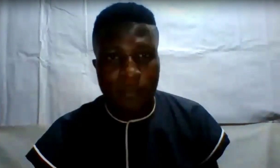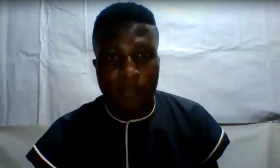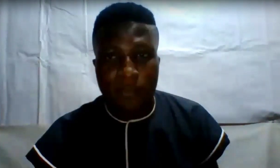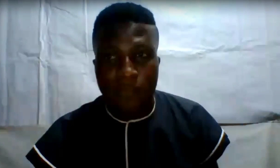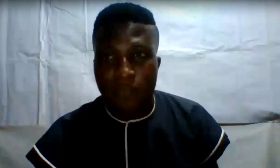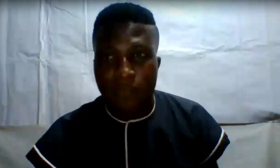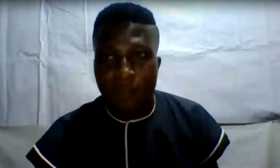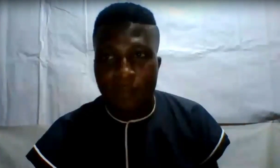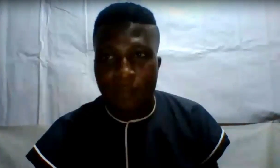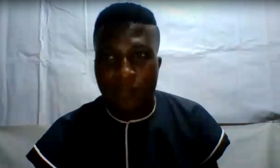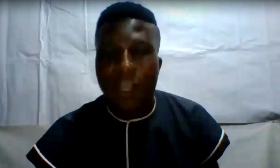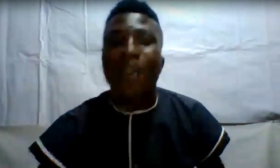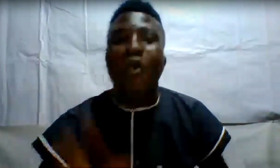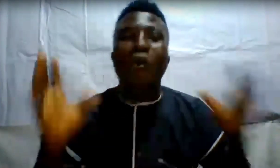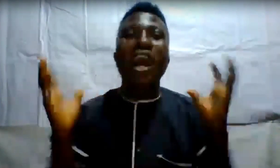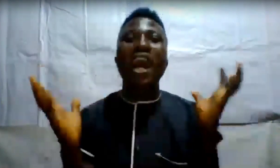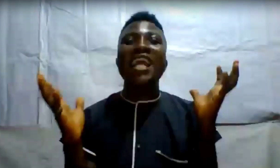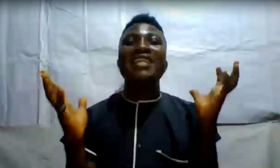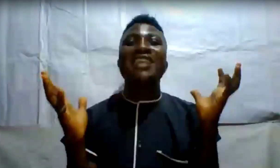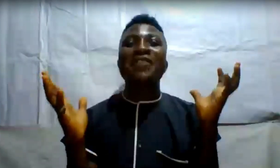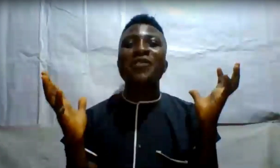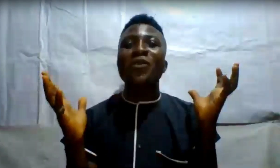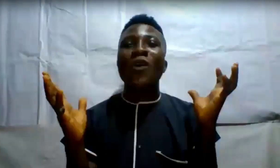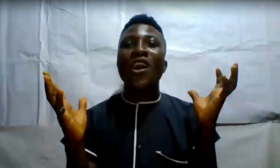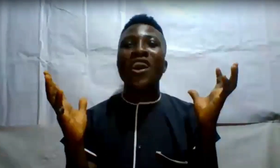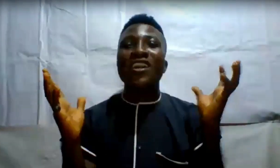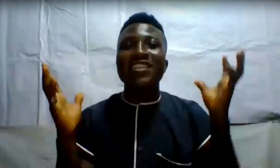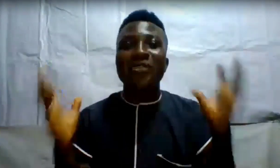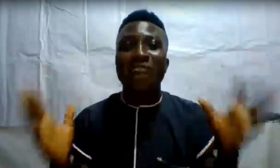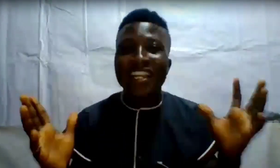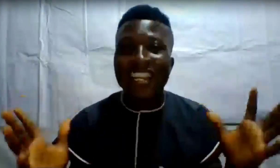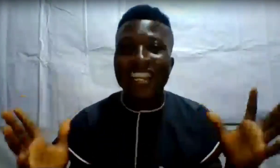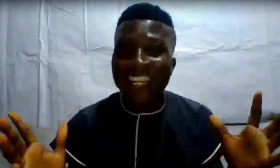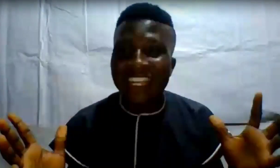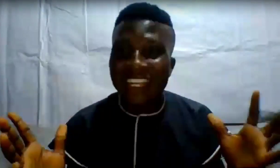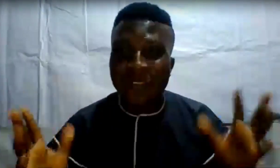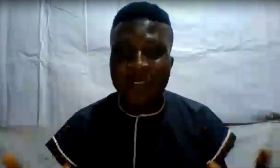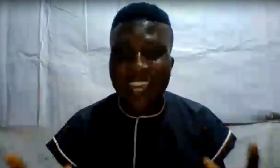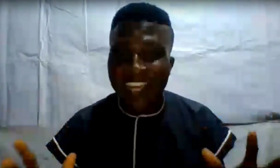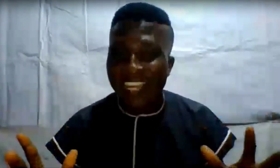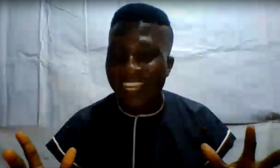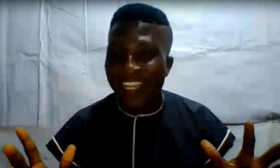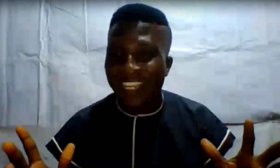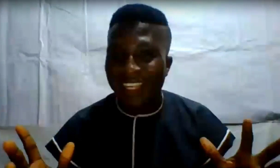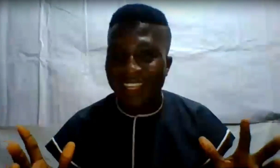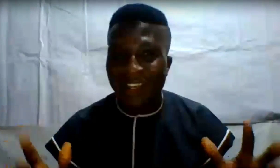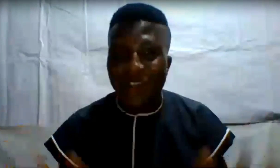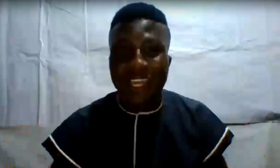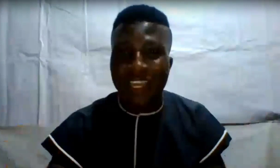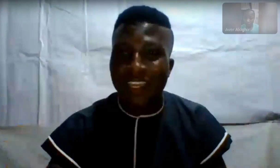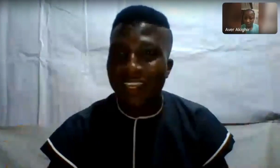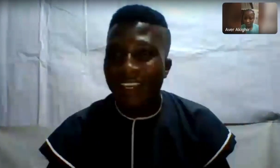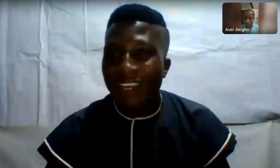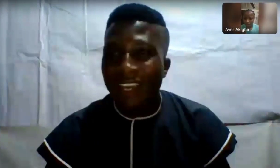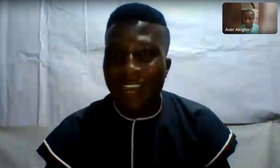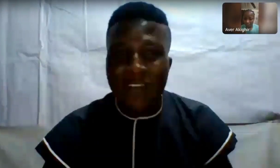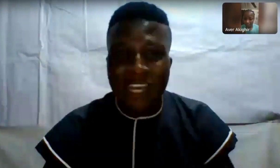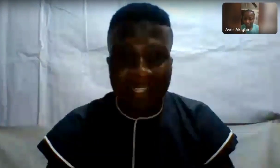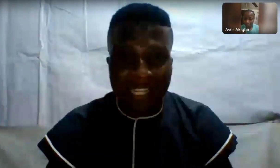Why is everyone running away? Okay, Ave, I still can't see you. Okay, there she